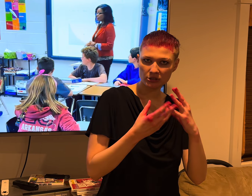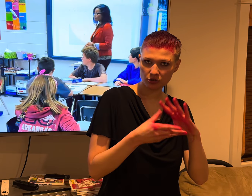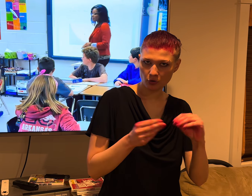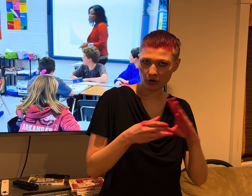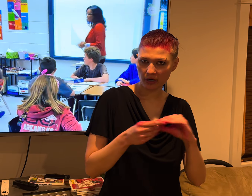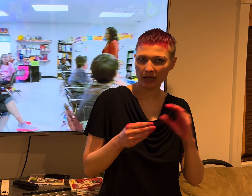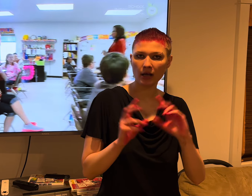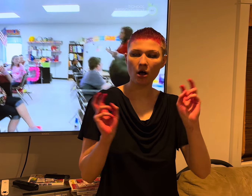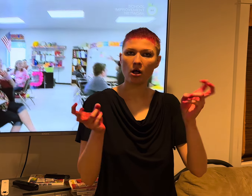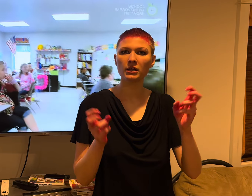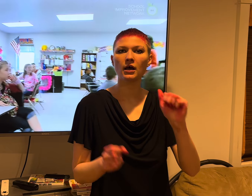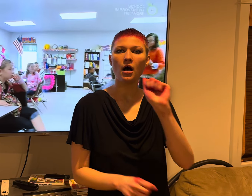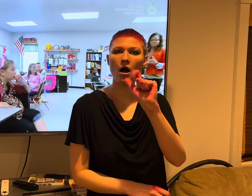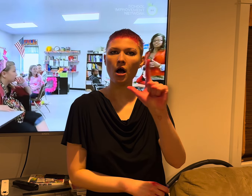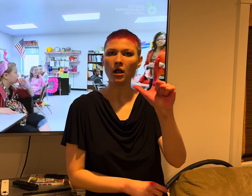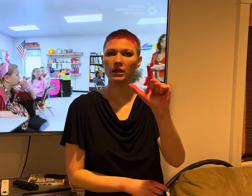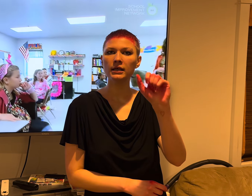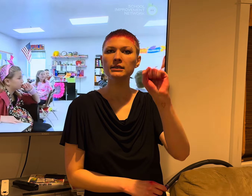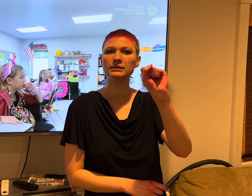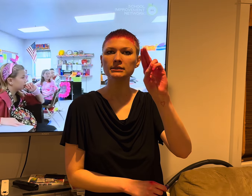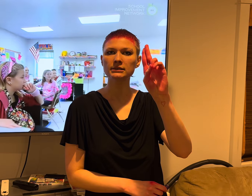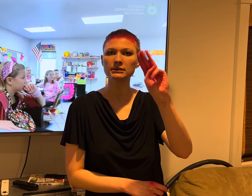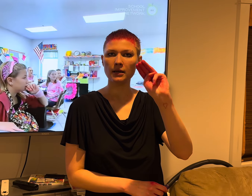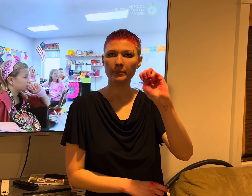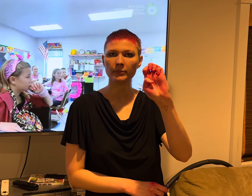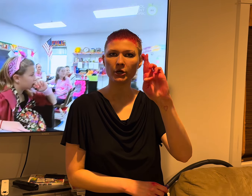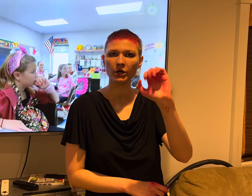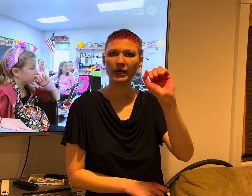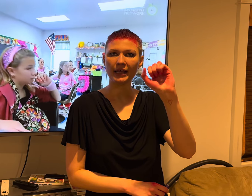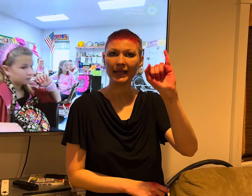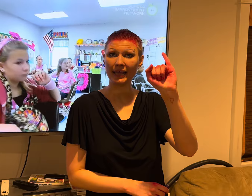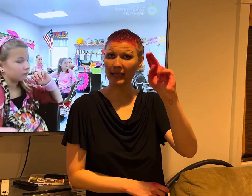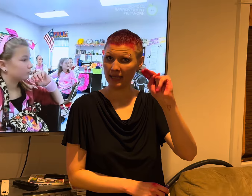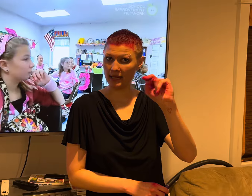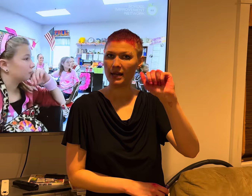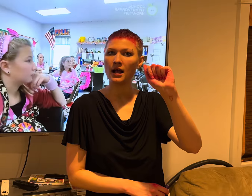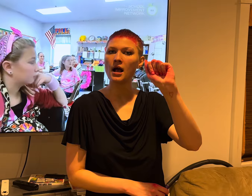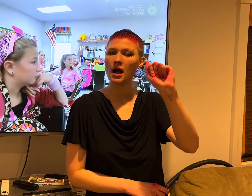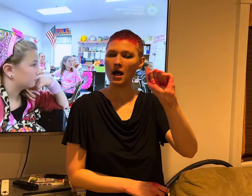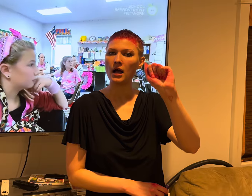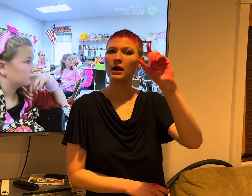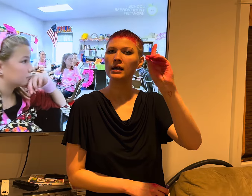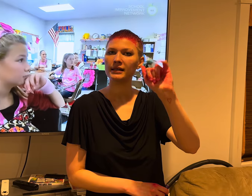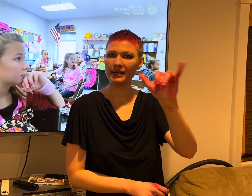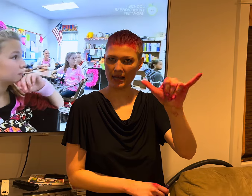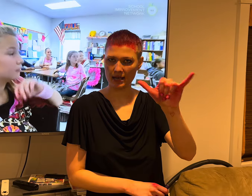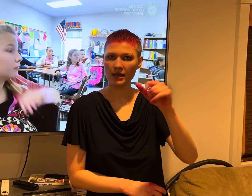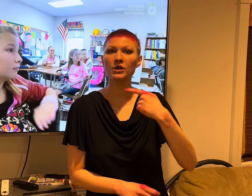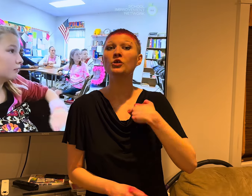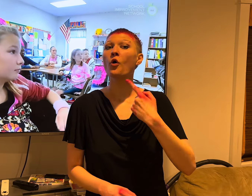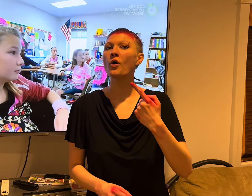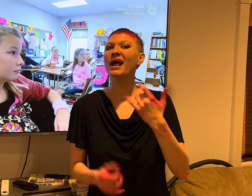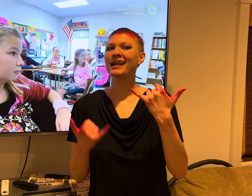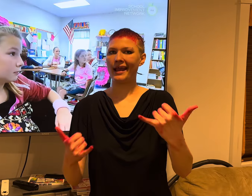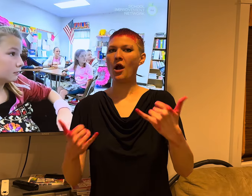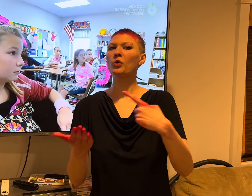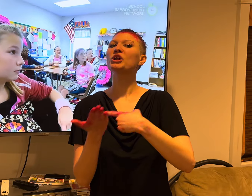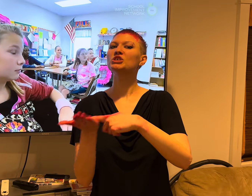remember that? Well, we're going to discuss that today. We're going to talk about it. And after we do that, I'm going to give you a piece of informational